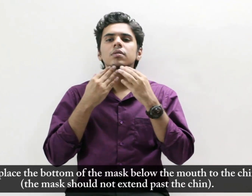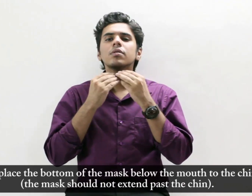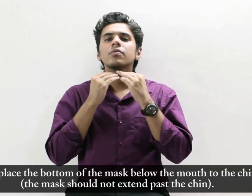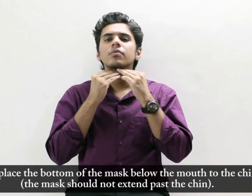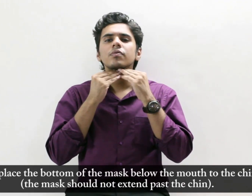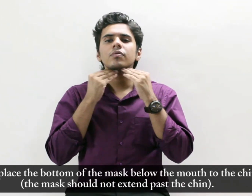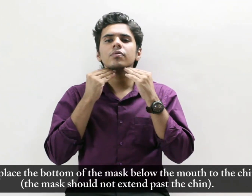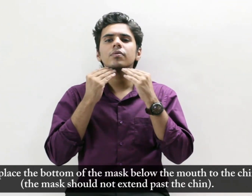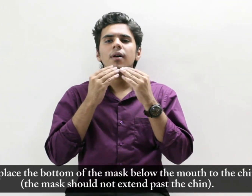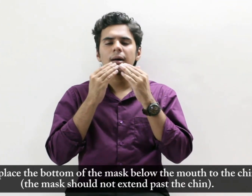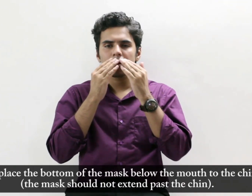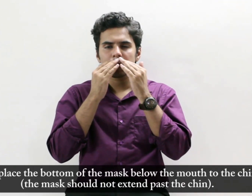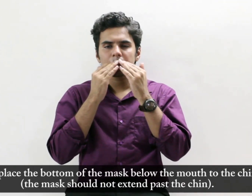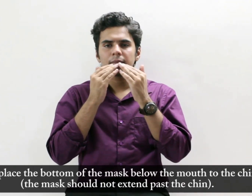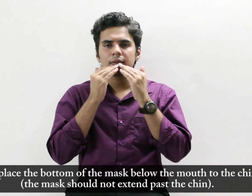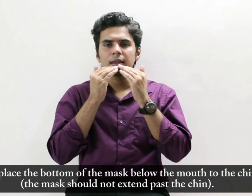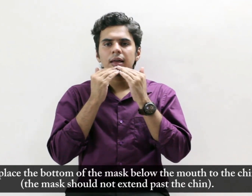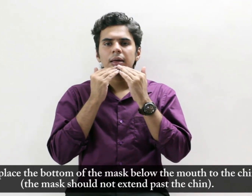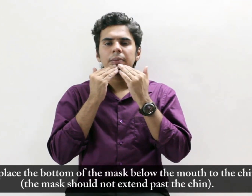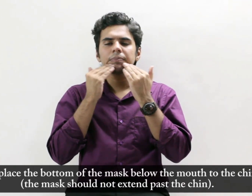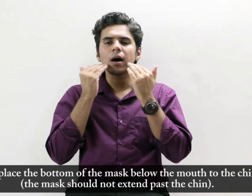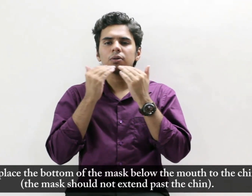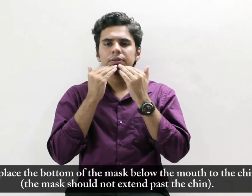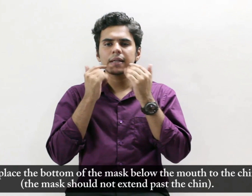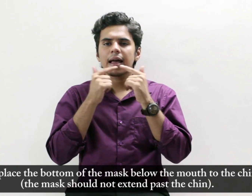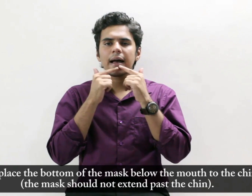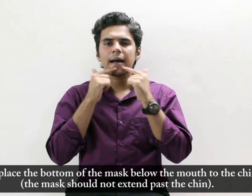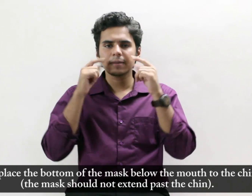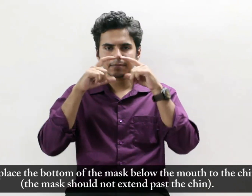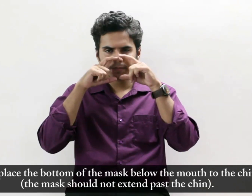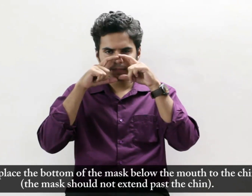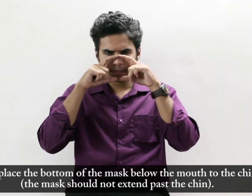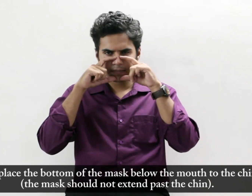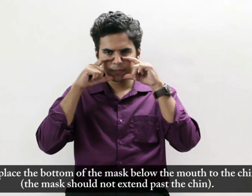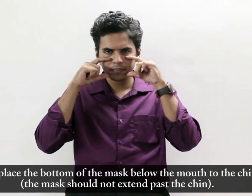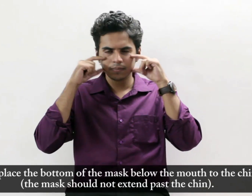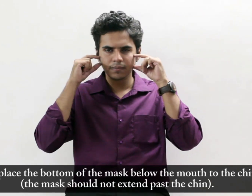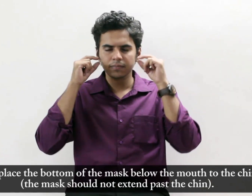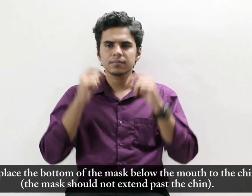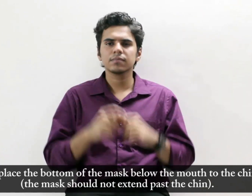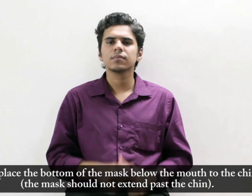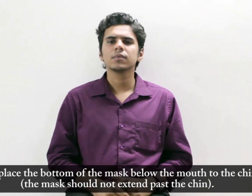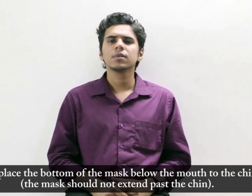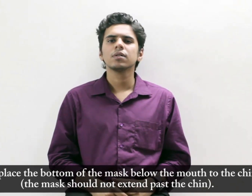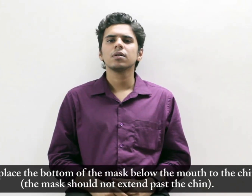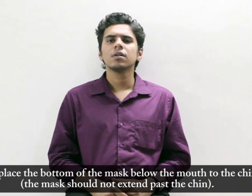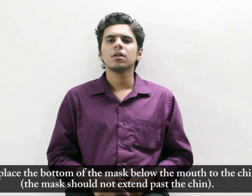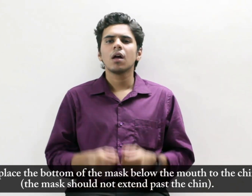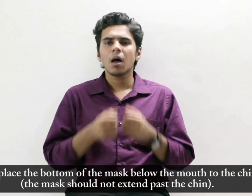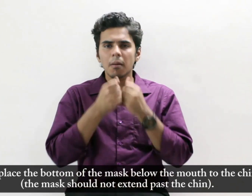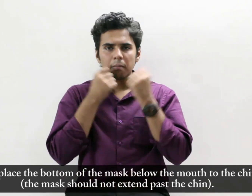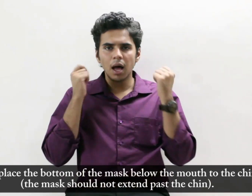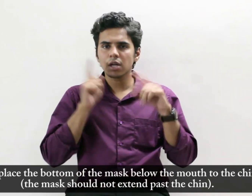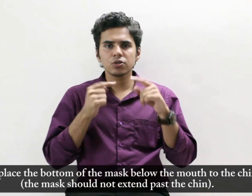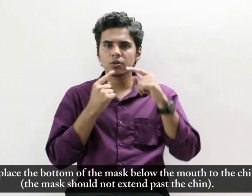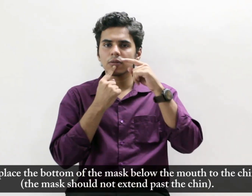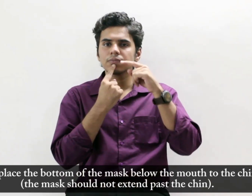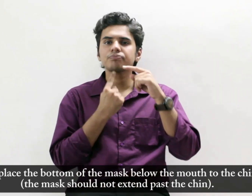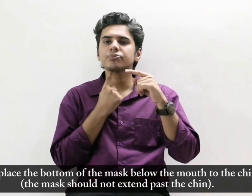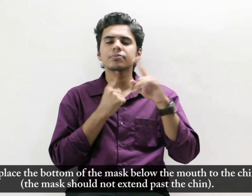Then place the bottom of the mask below the mouth to the chin. The mask should not extend past the chin.